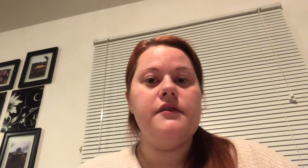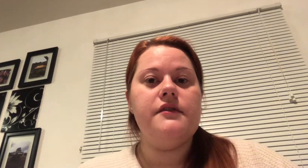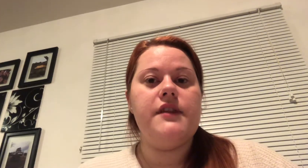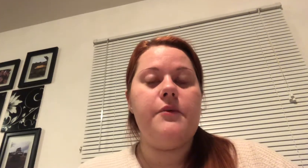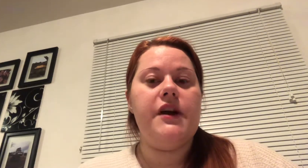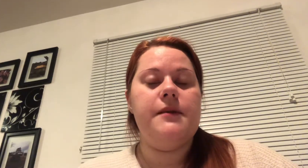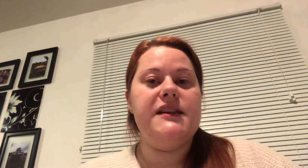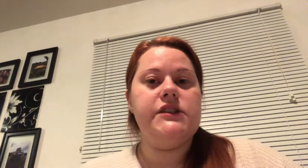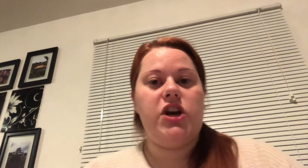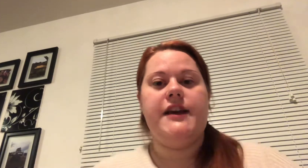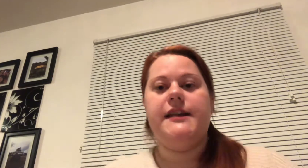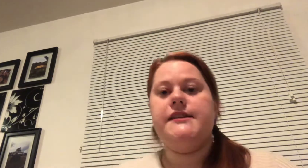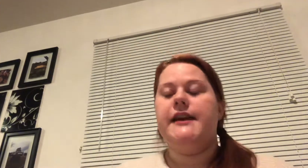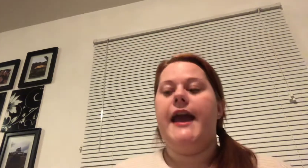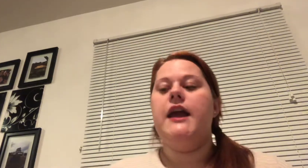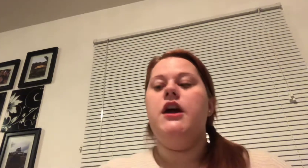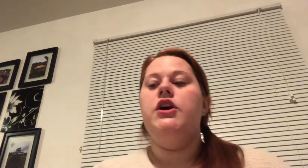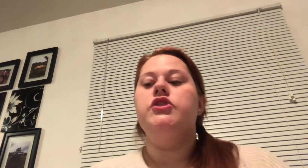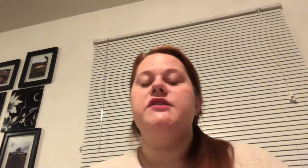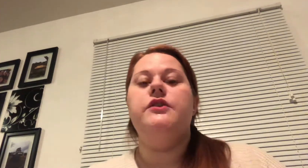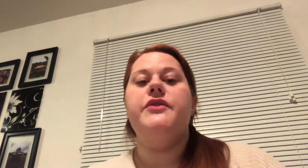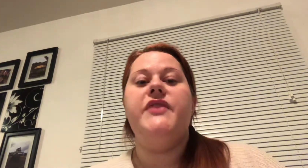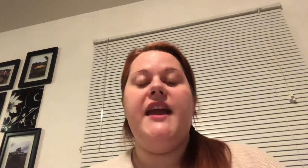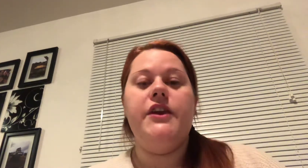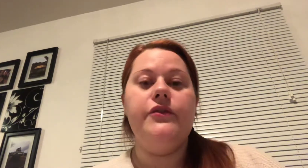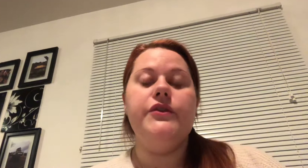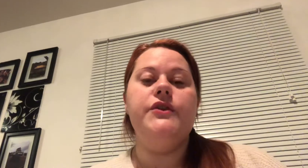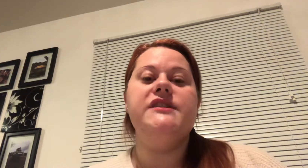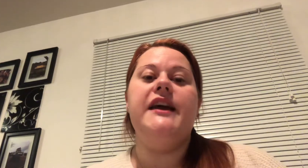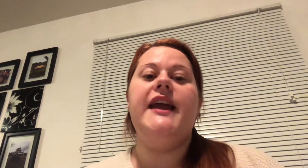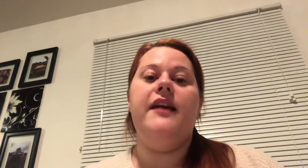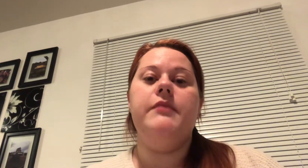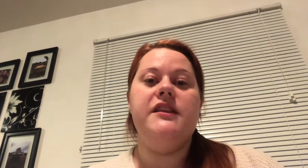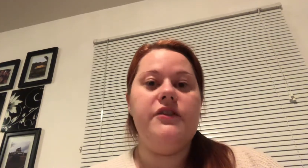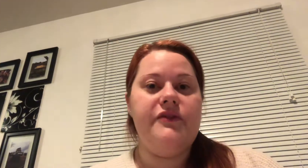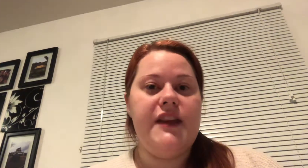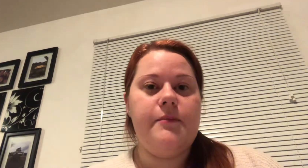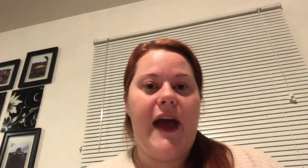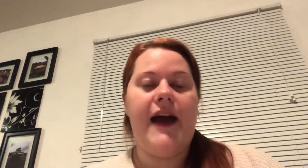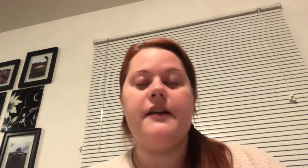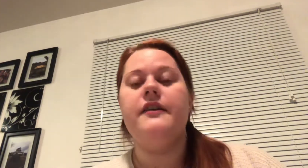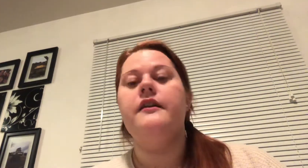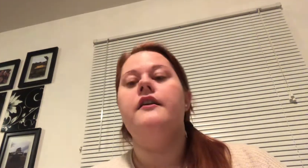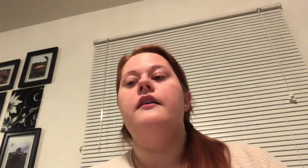that we're going to be starting today. So thank you for those that gave me their feedback.